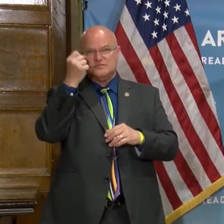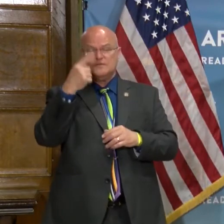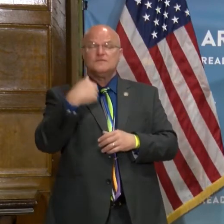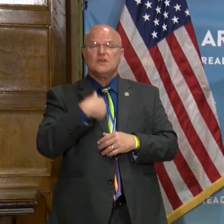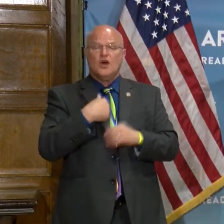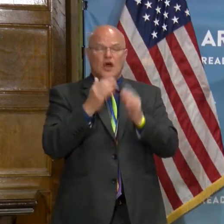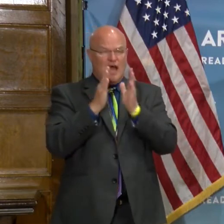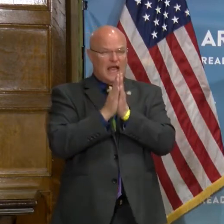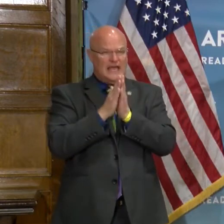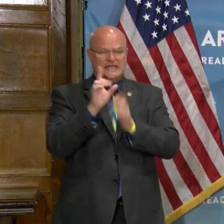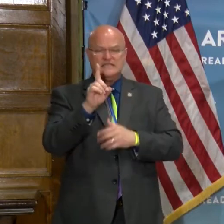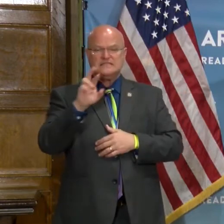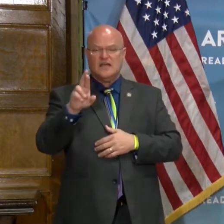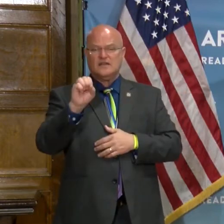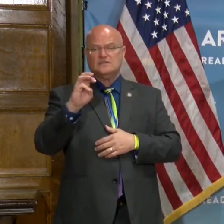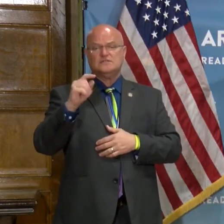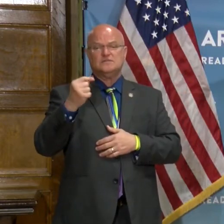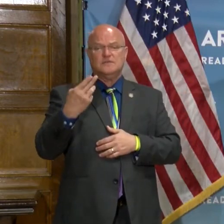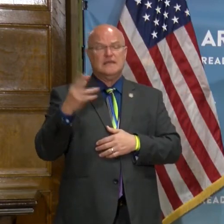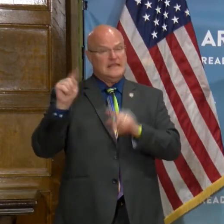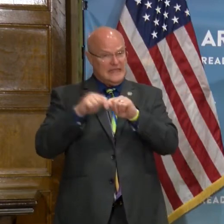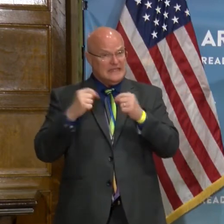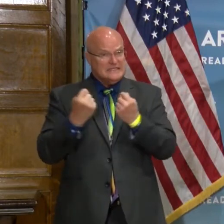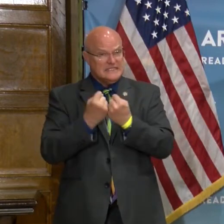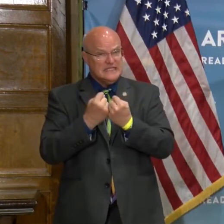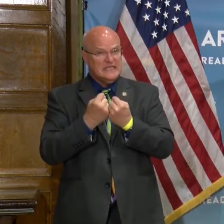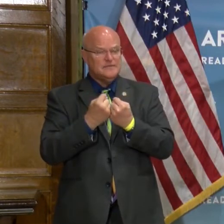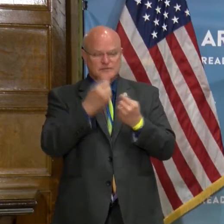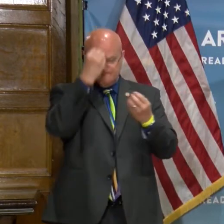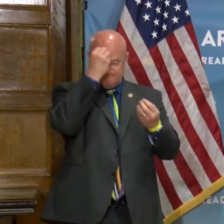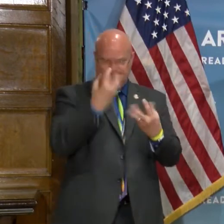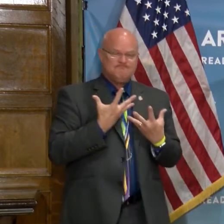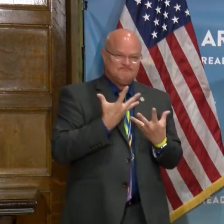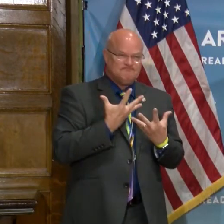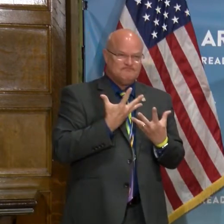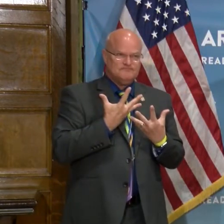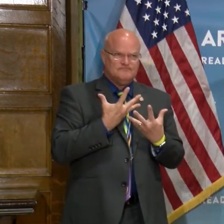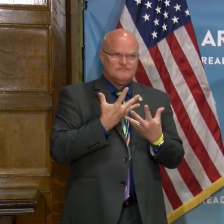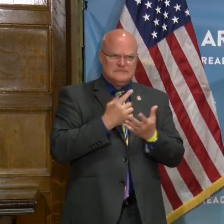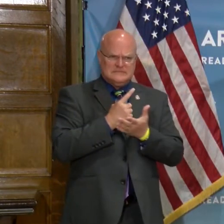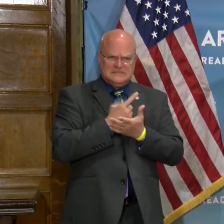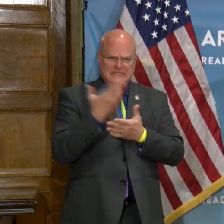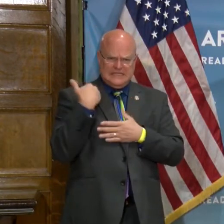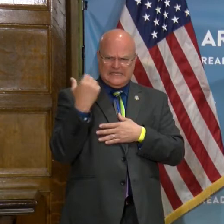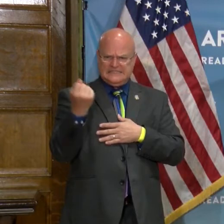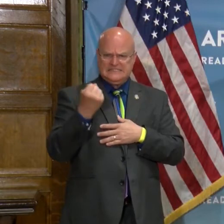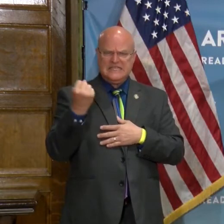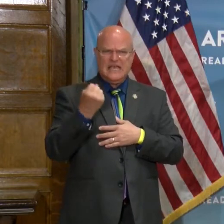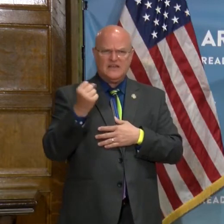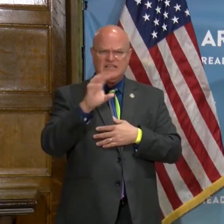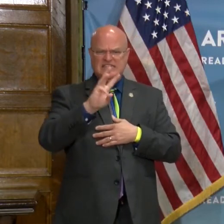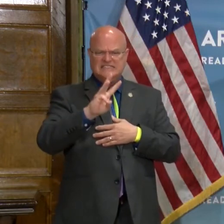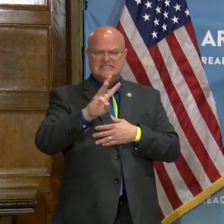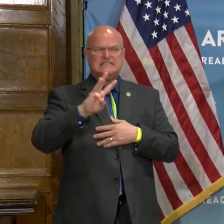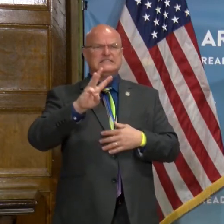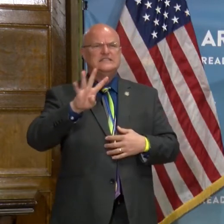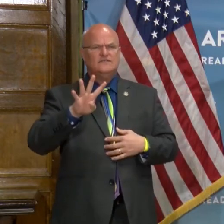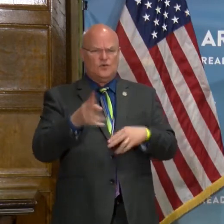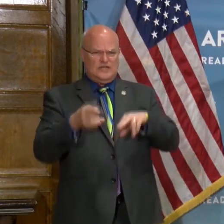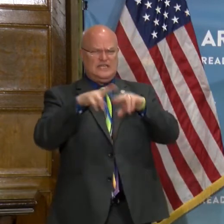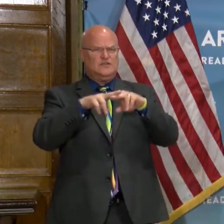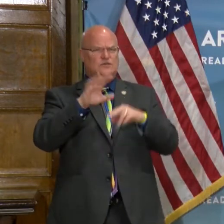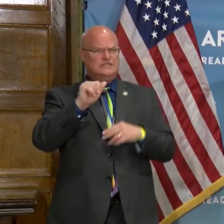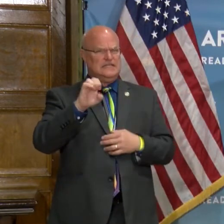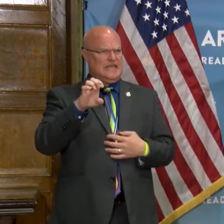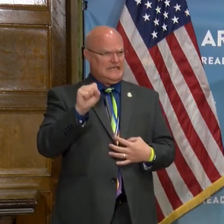I asked Dr. Smith and his team to brief me on, I believe it was last Saturday's 64 increase